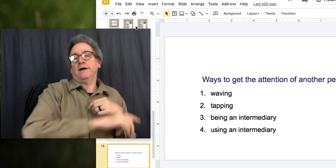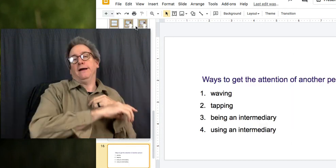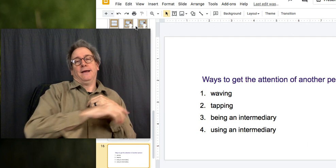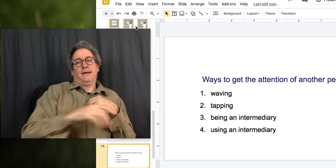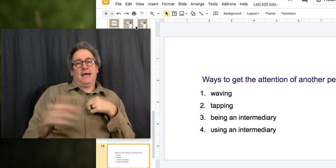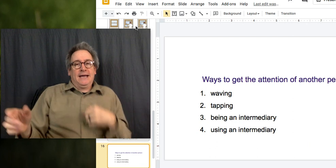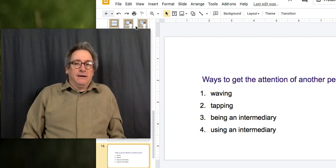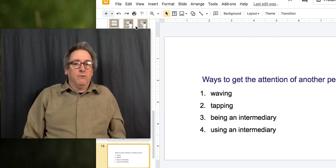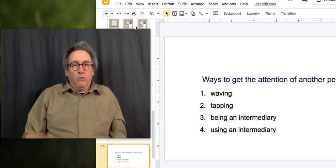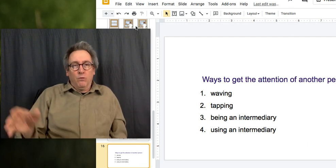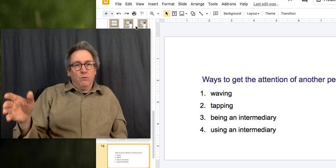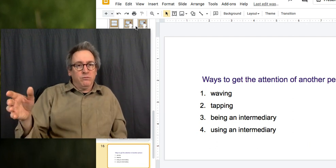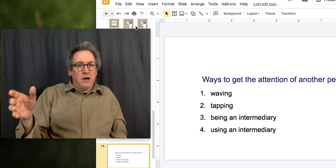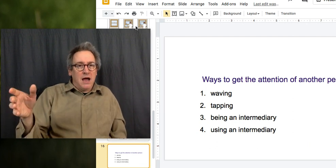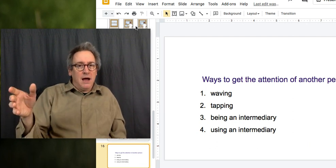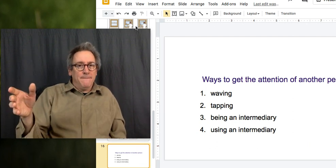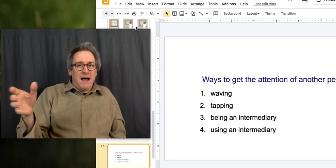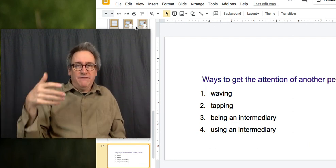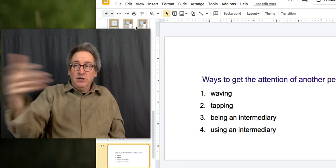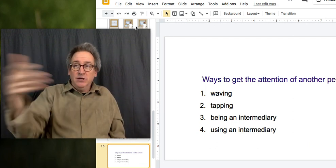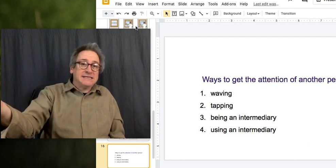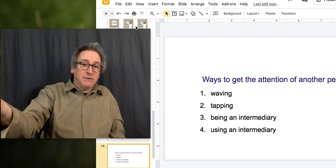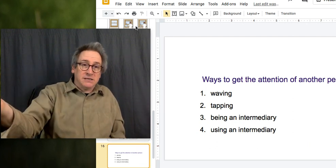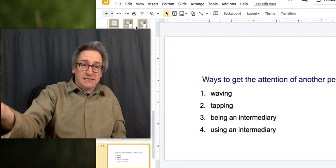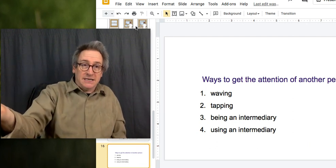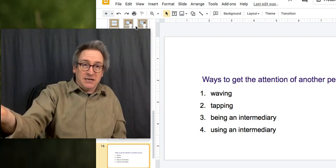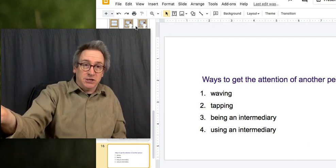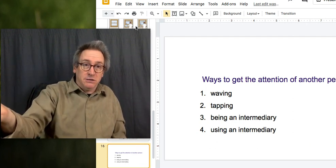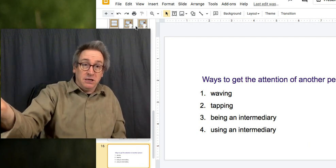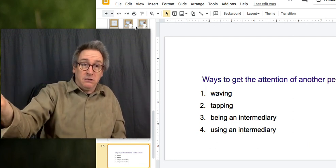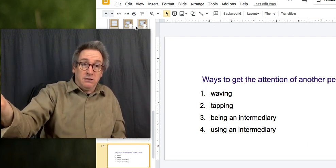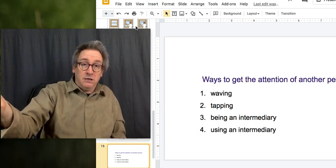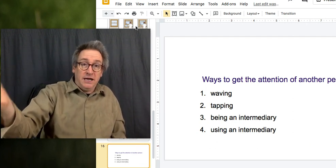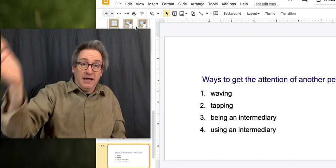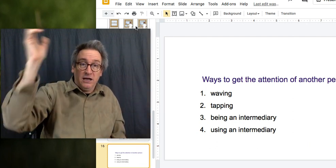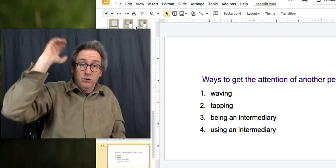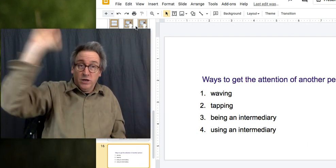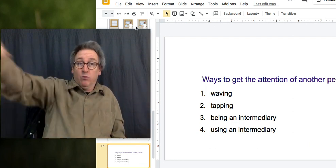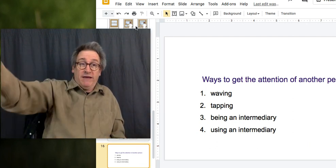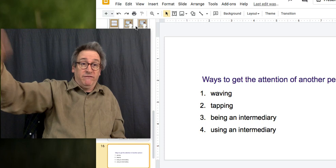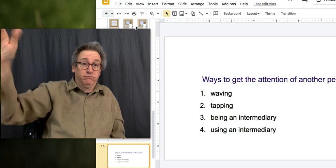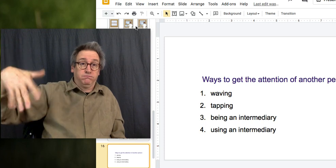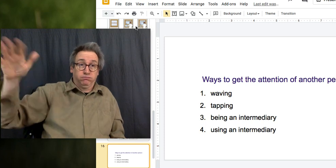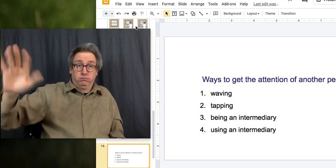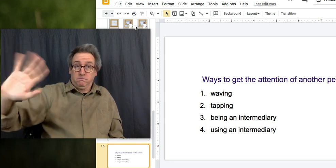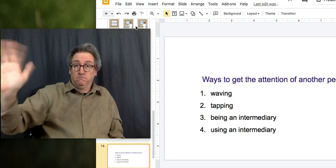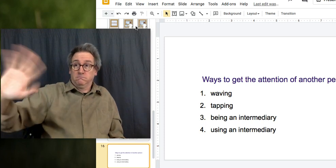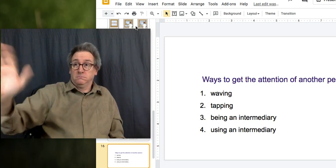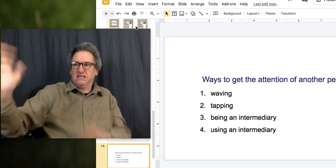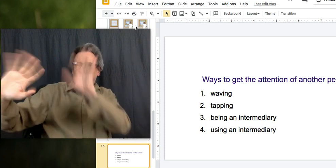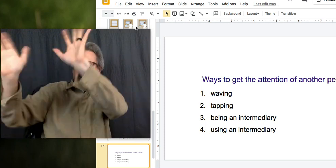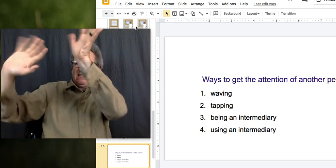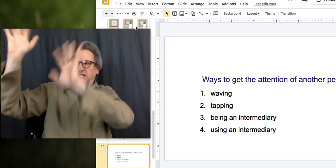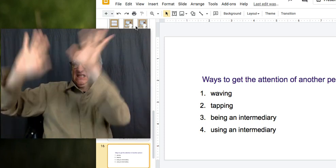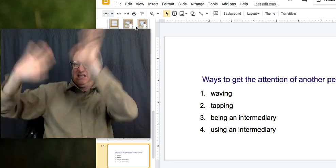So, and again, if you need to get someone else's attention, you can wave.